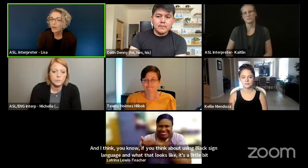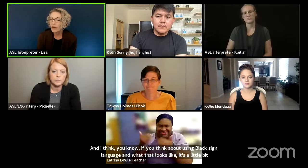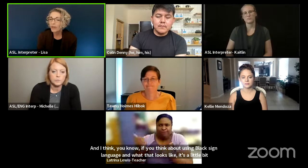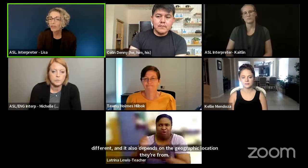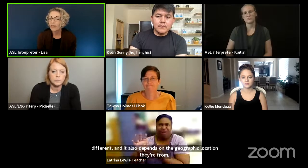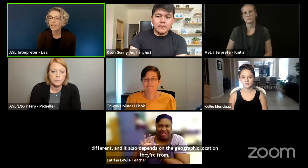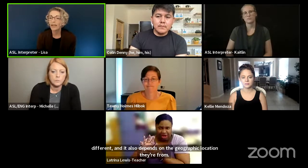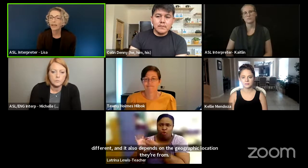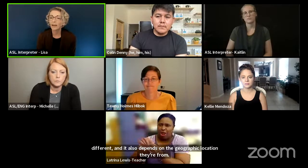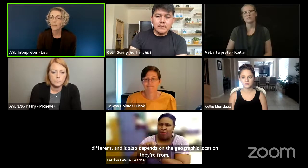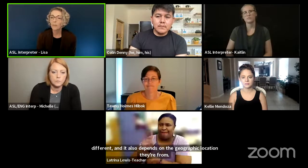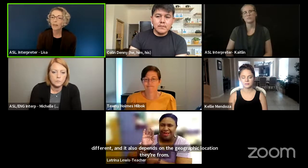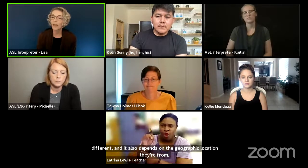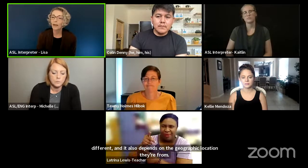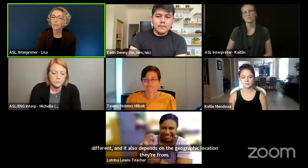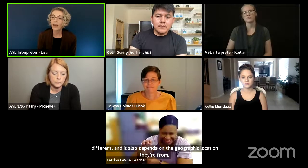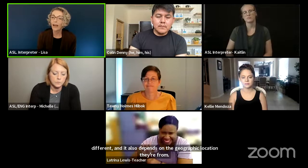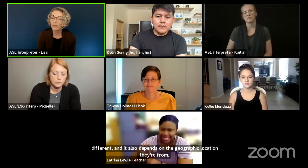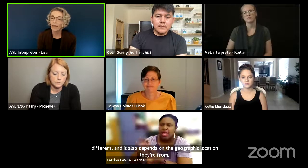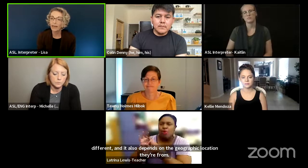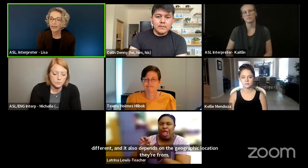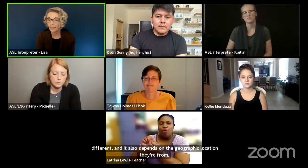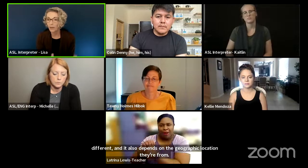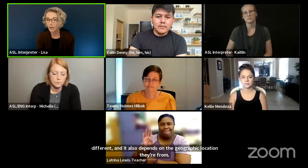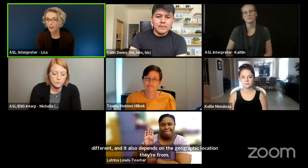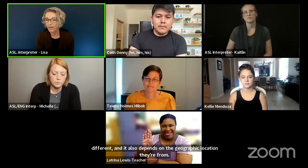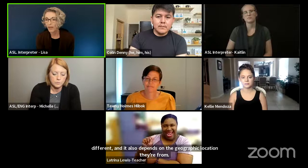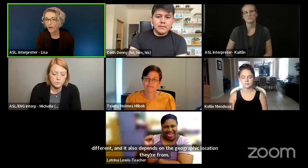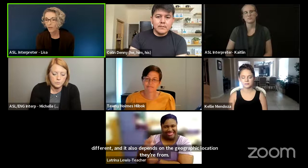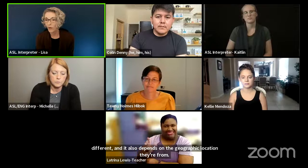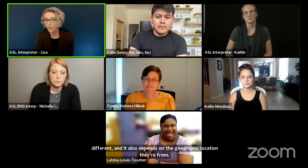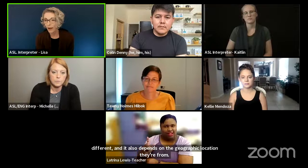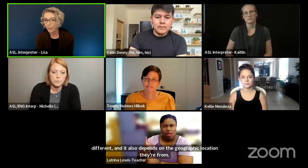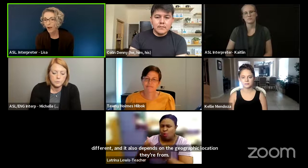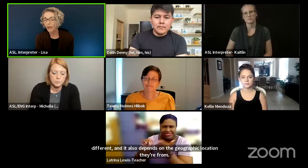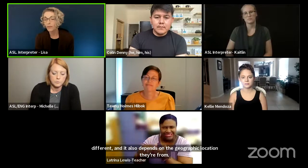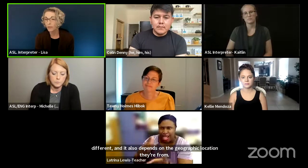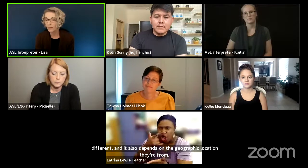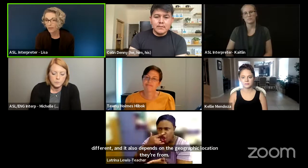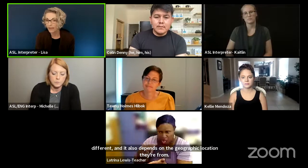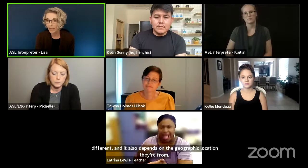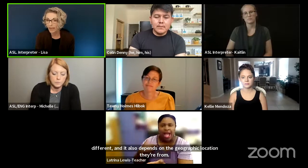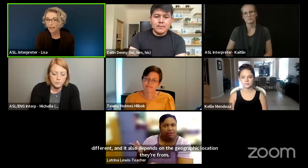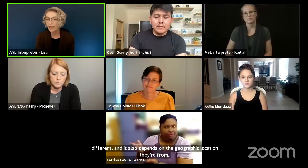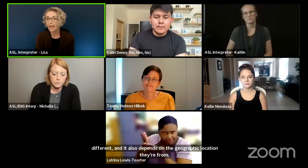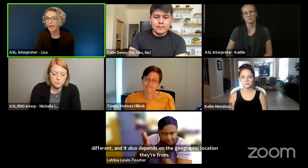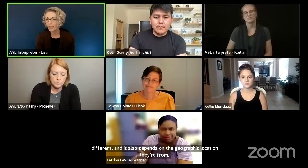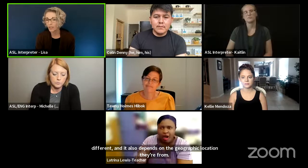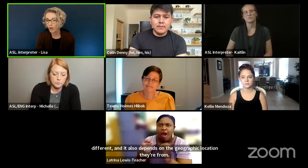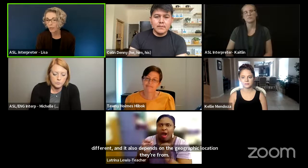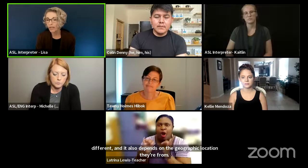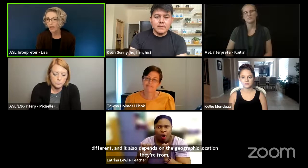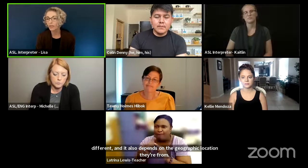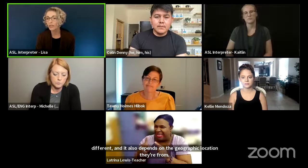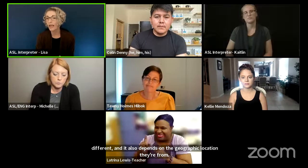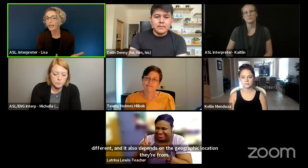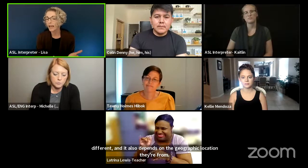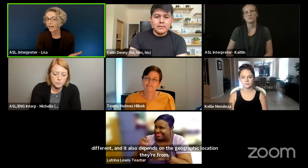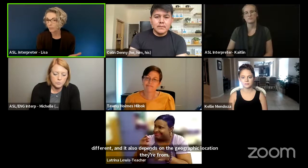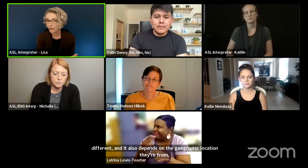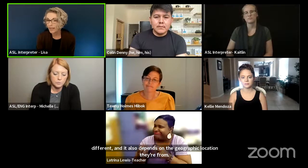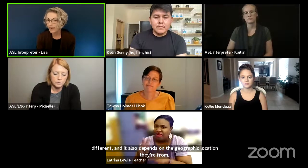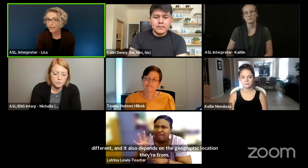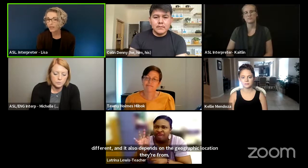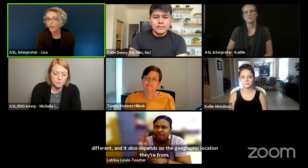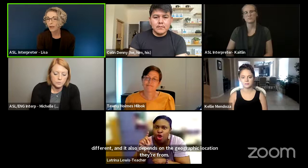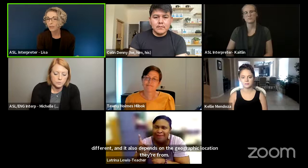see what they're interested in. I've made a separate video for BIPOC with BSL to show what that looks like. I